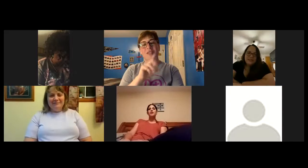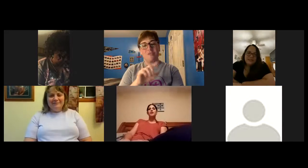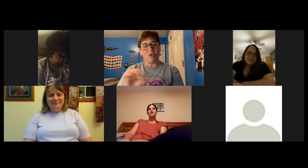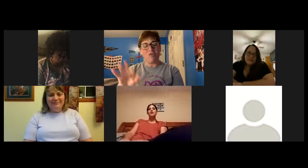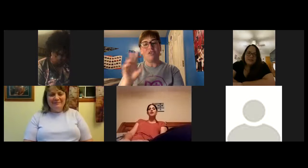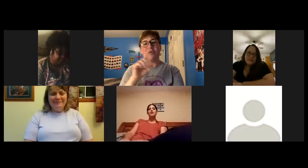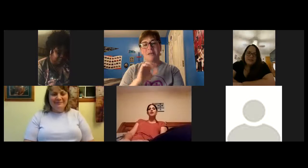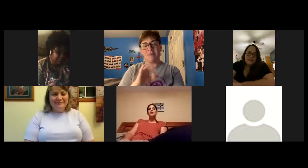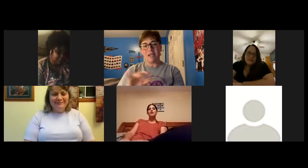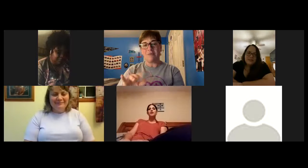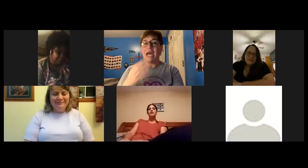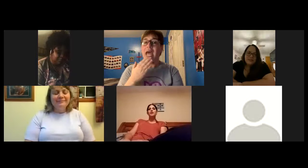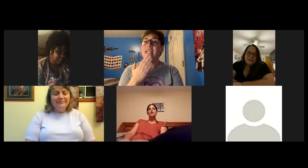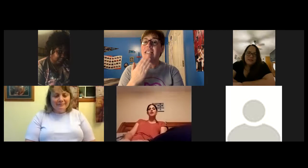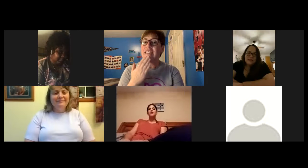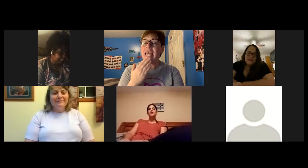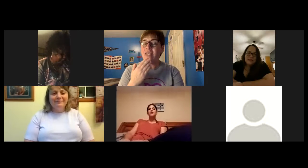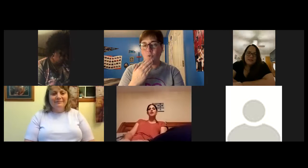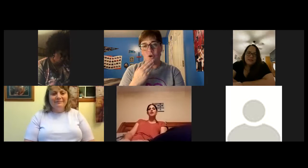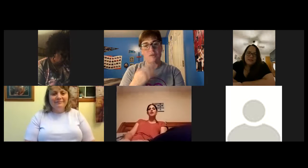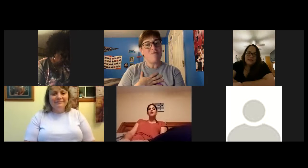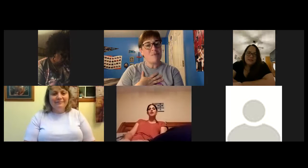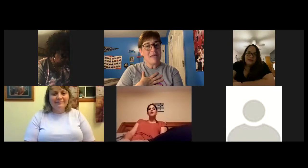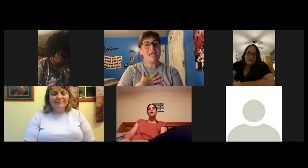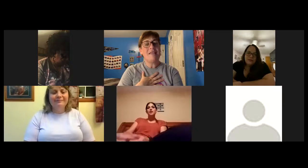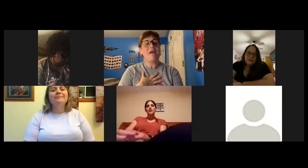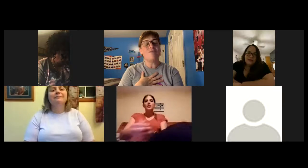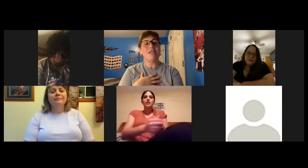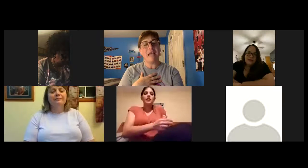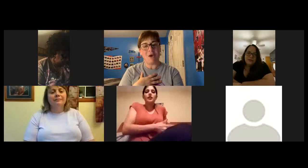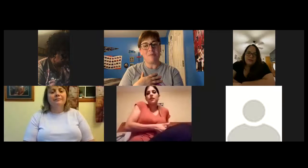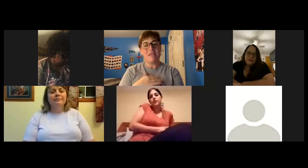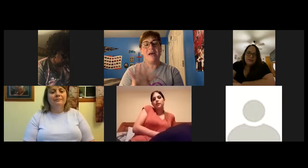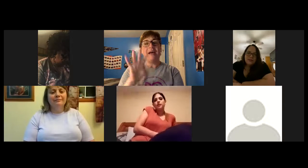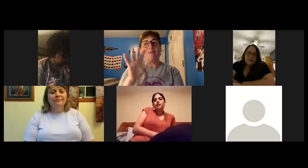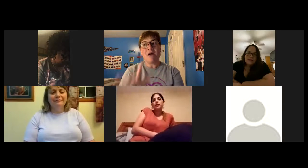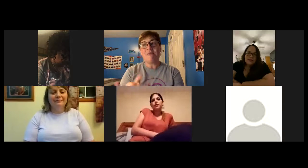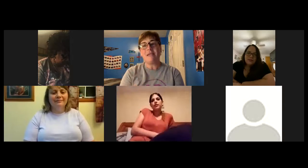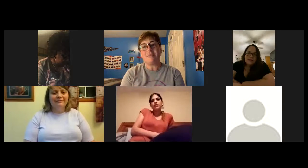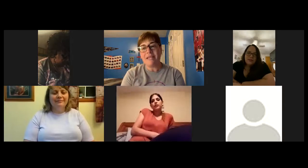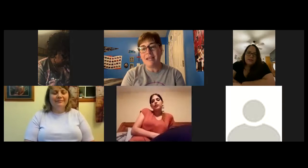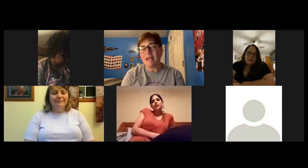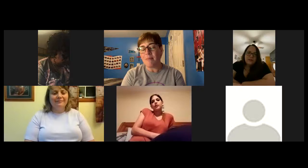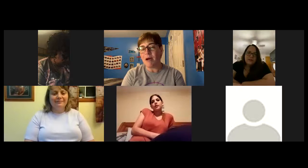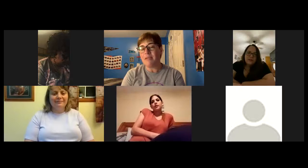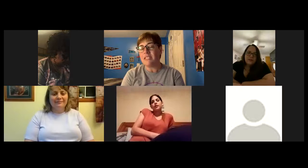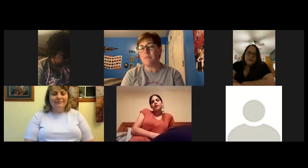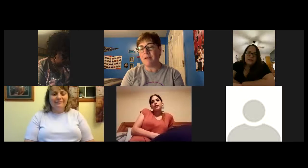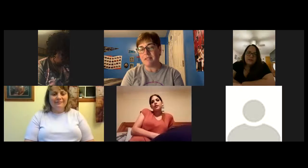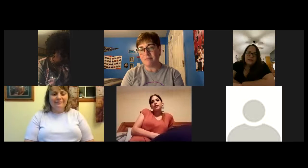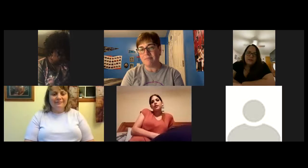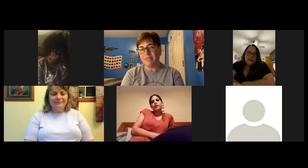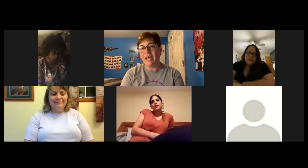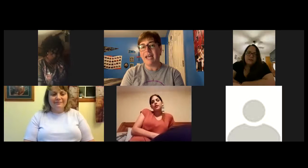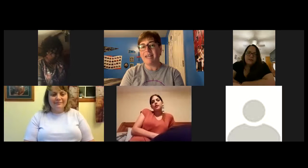do it, the more fluent it becomes. And say the word. For me, that really helps. Probably at the beginning, I probably